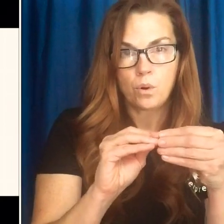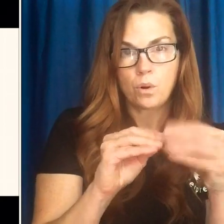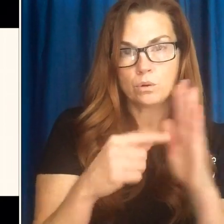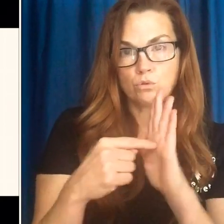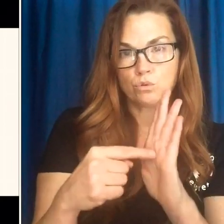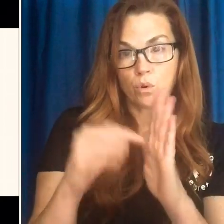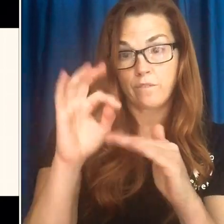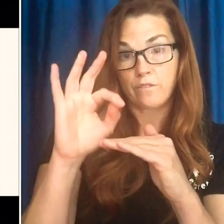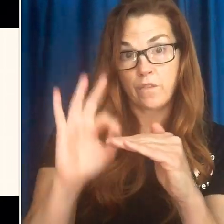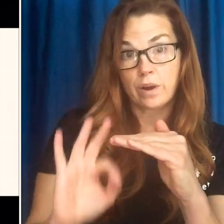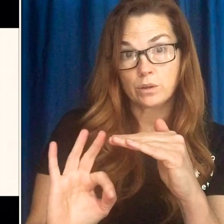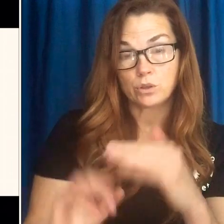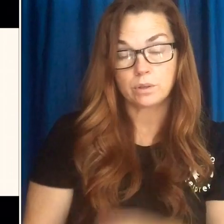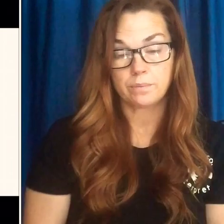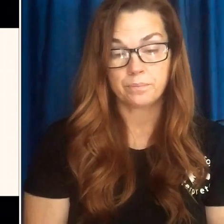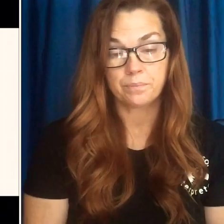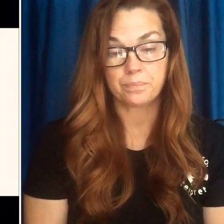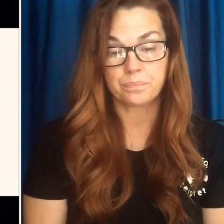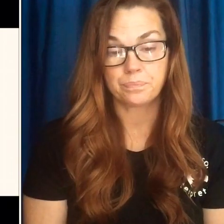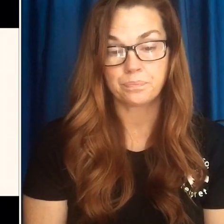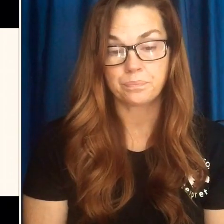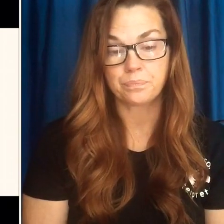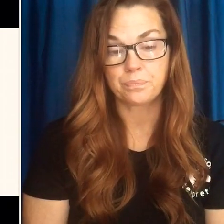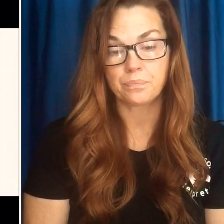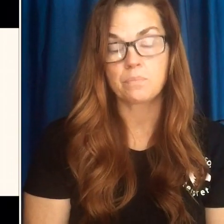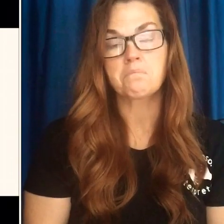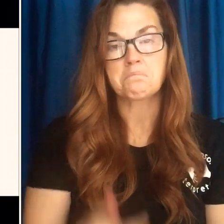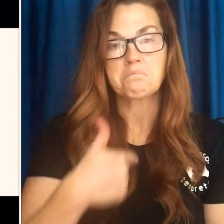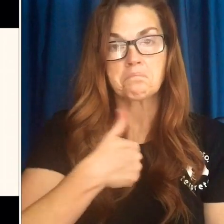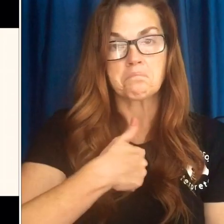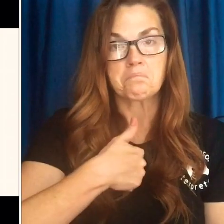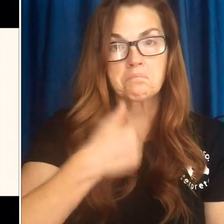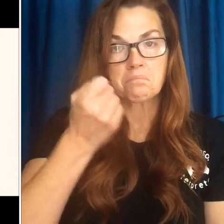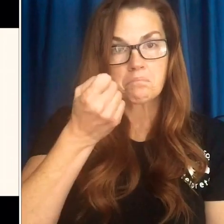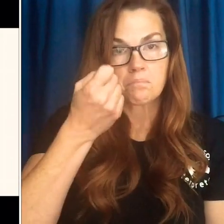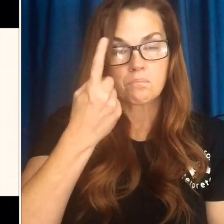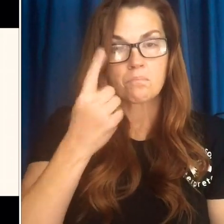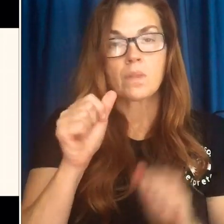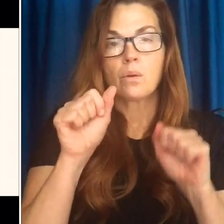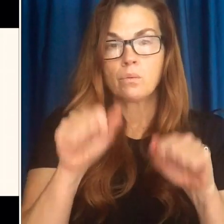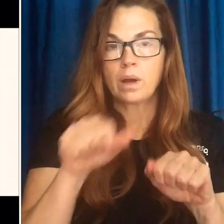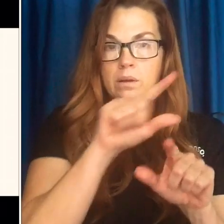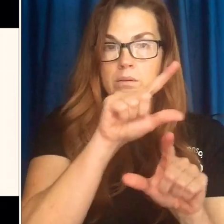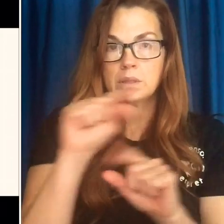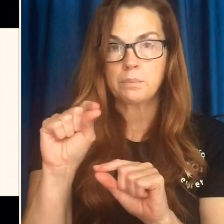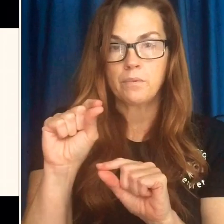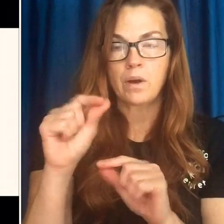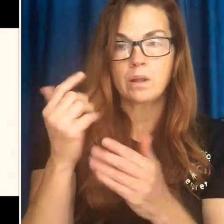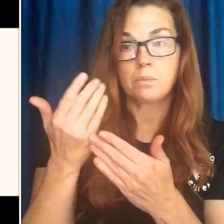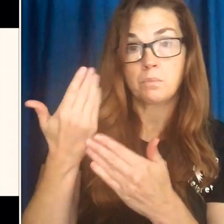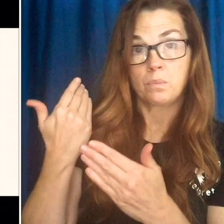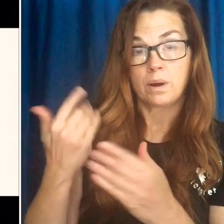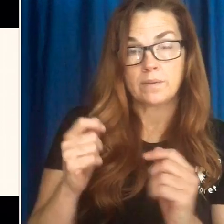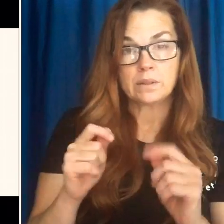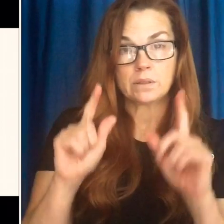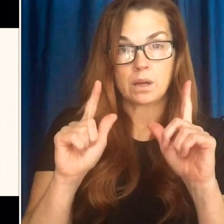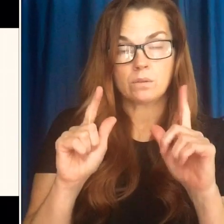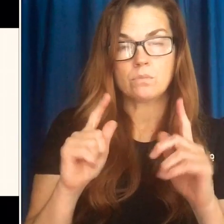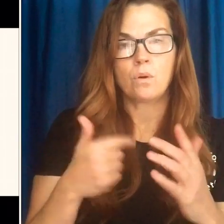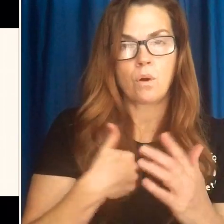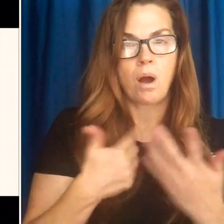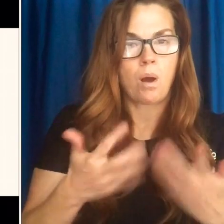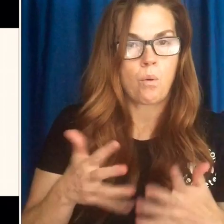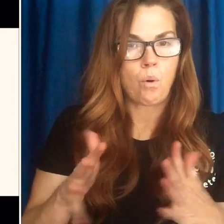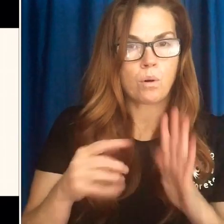I then realize they can and should be simplified. Now, on the previous slide, I showed you that 25